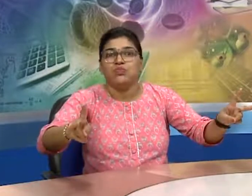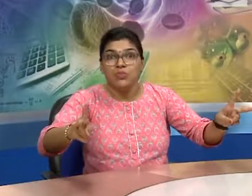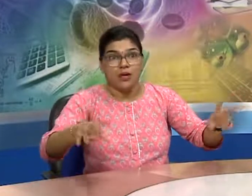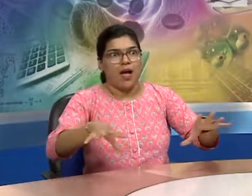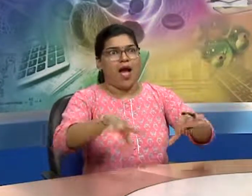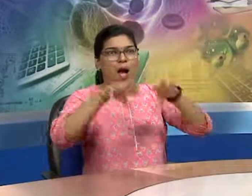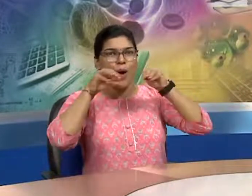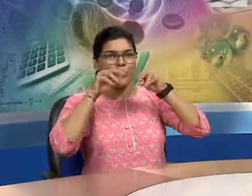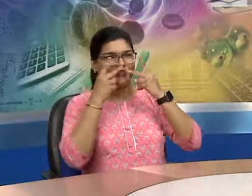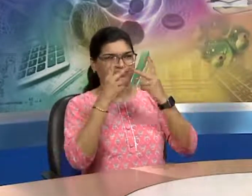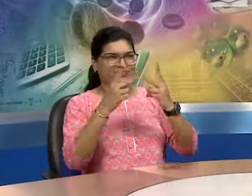insects